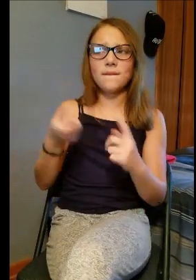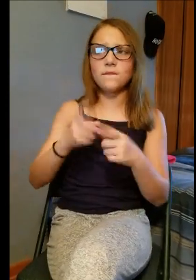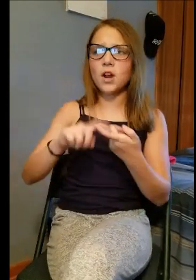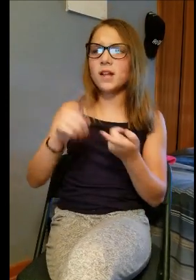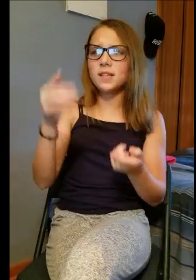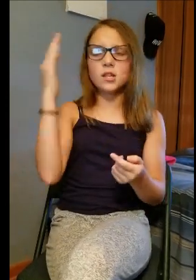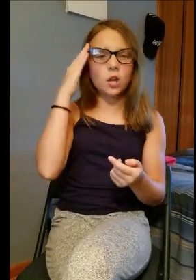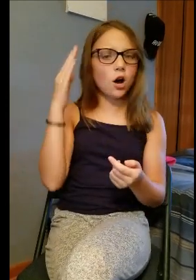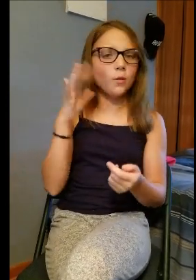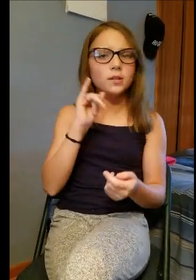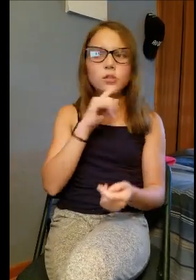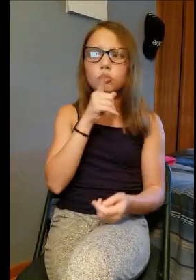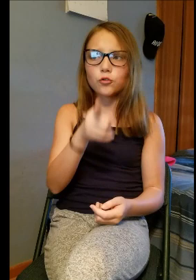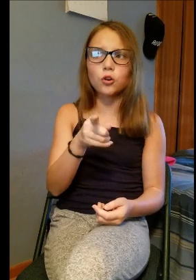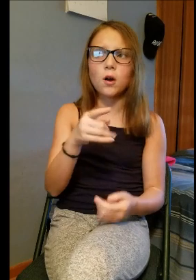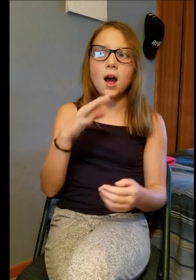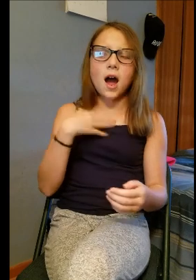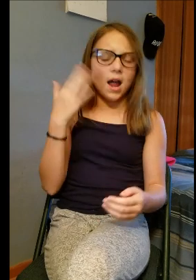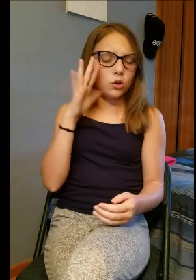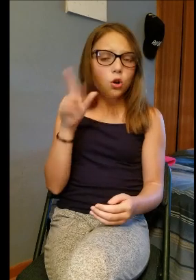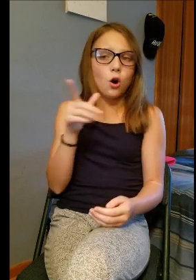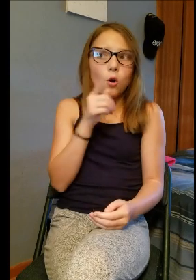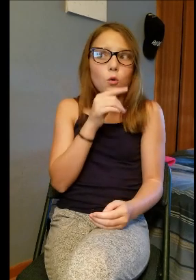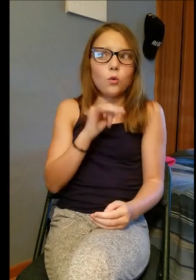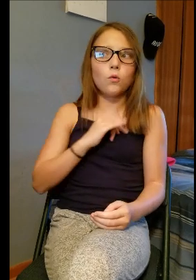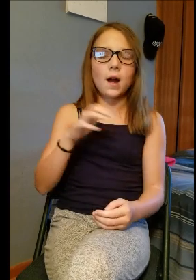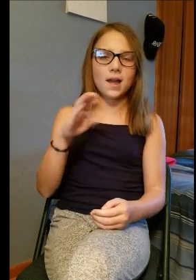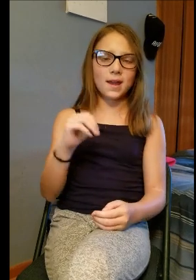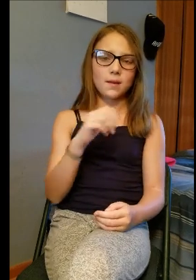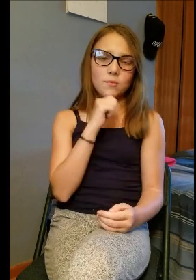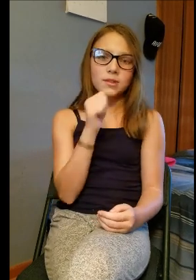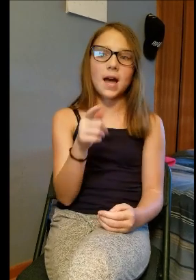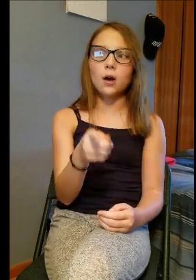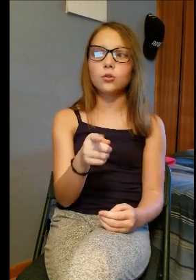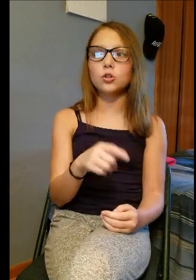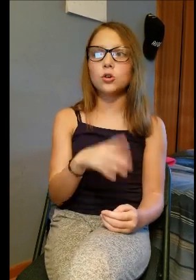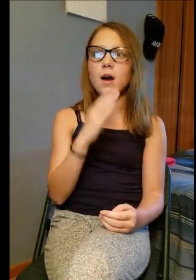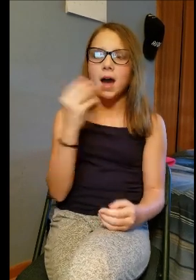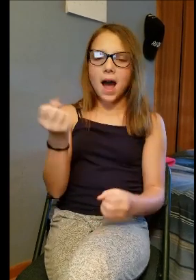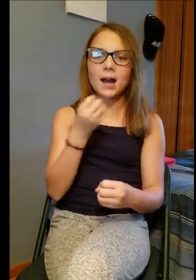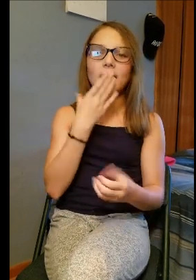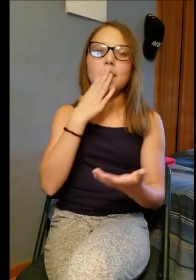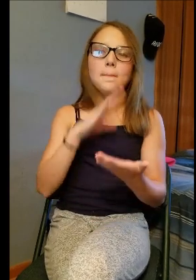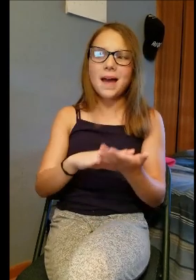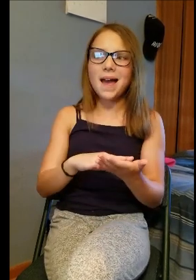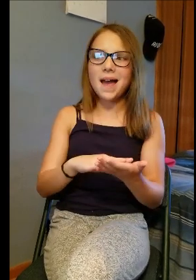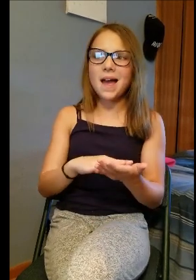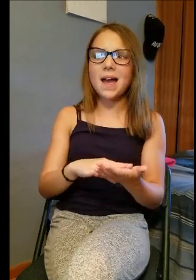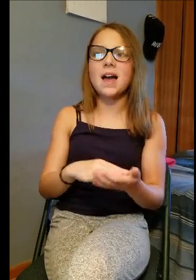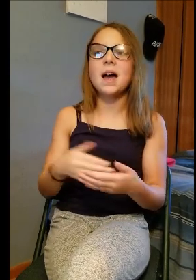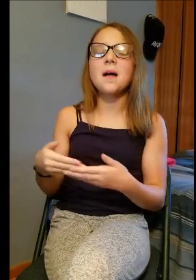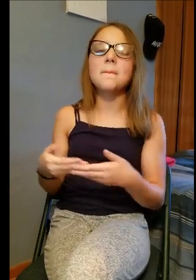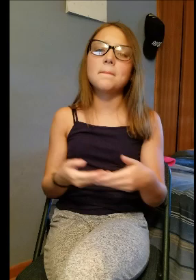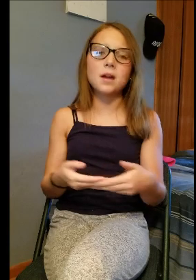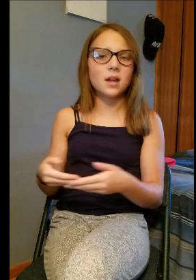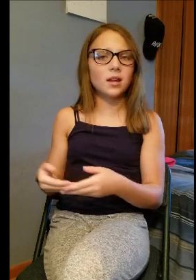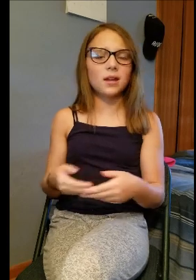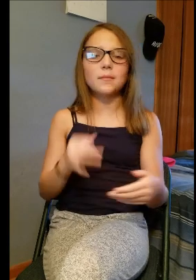friends they know when it's true I don't know who I am without you I got it bad, baby,